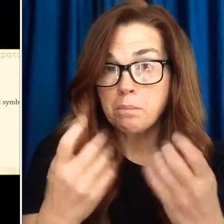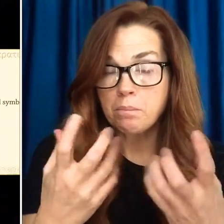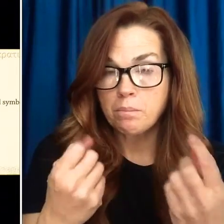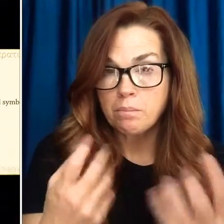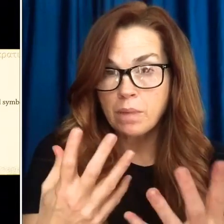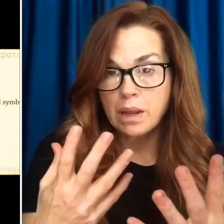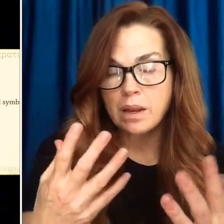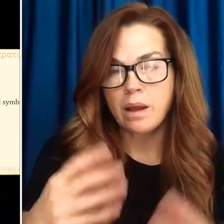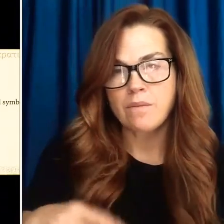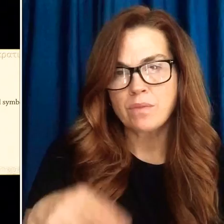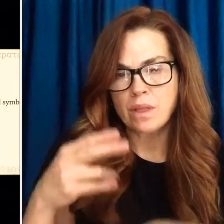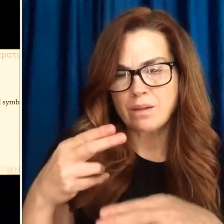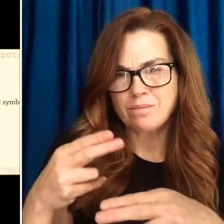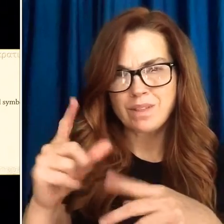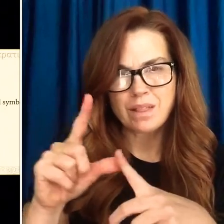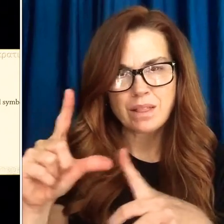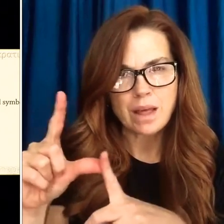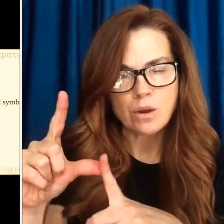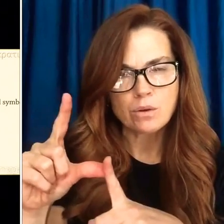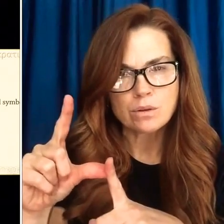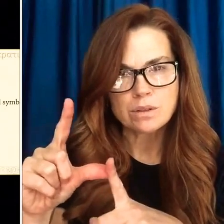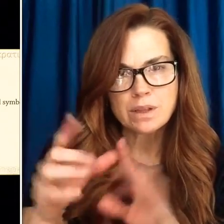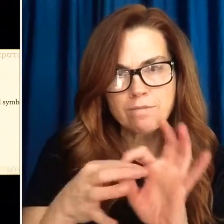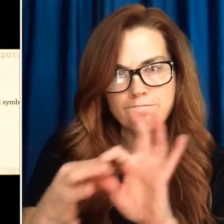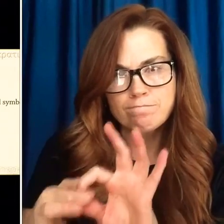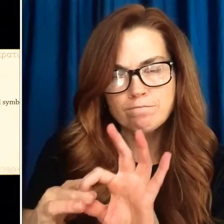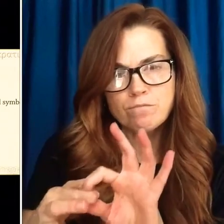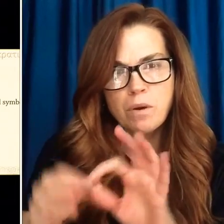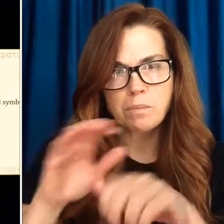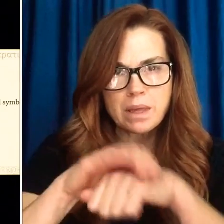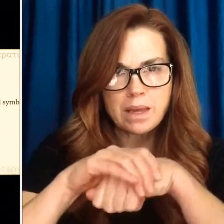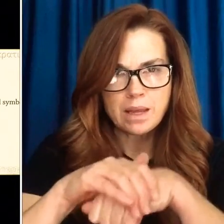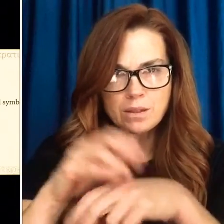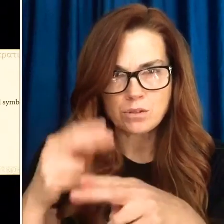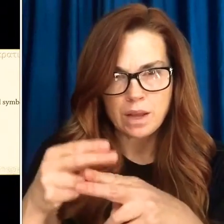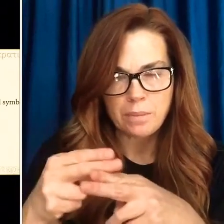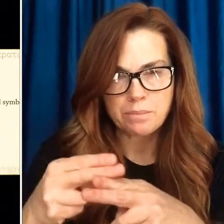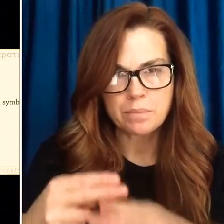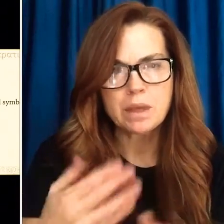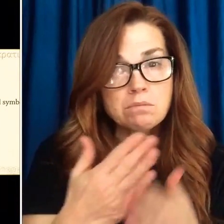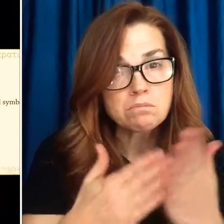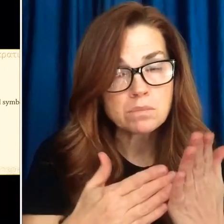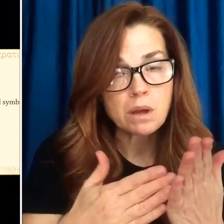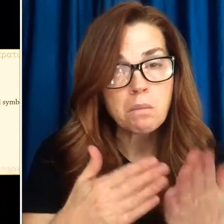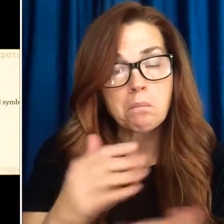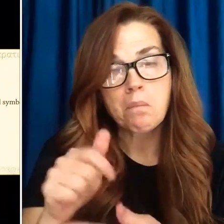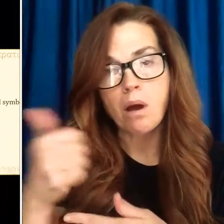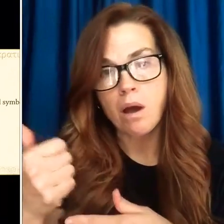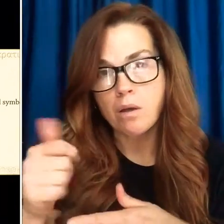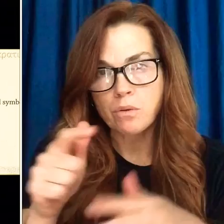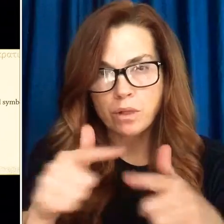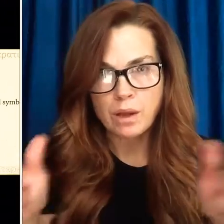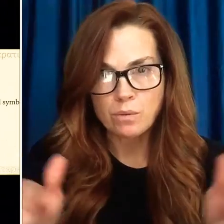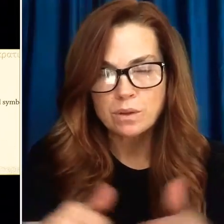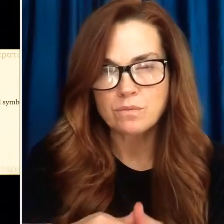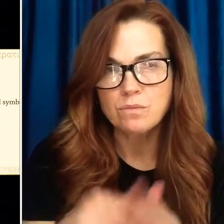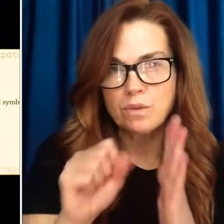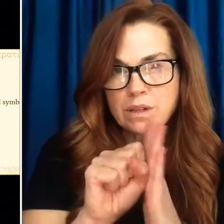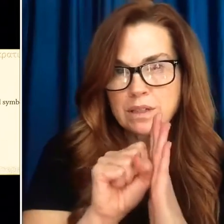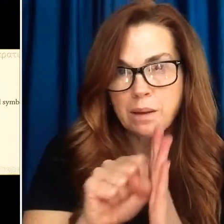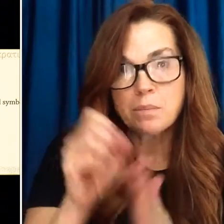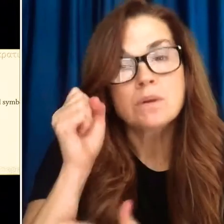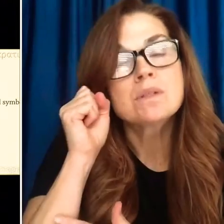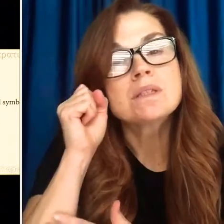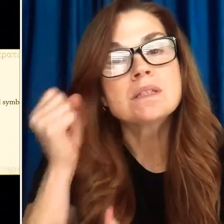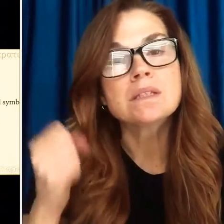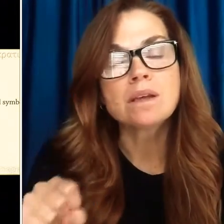the element, but some come from other languages. For example, the symbol for silver is Ag, from the Latin